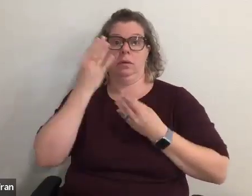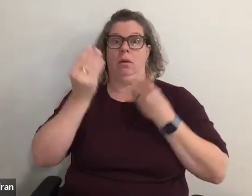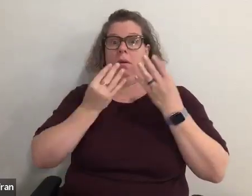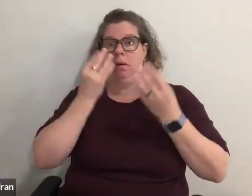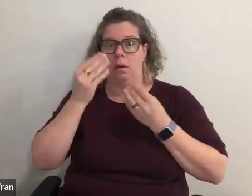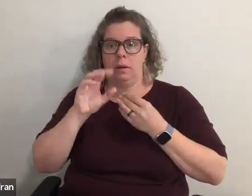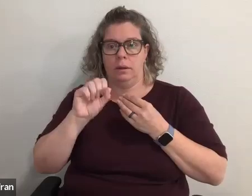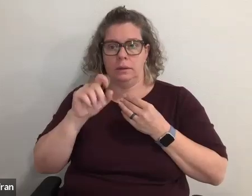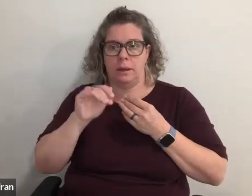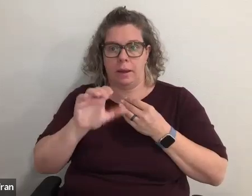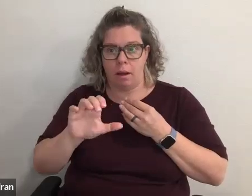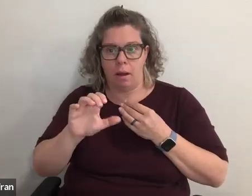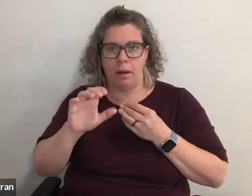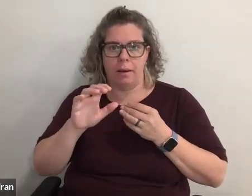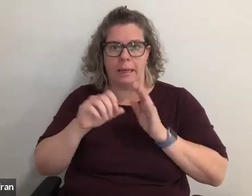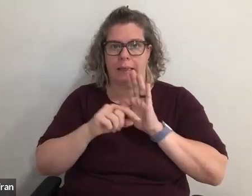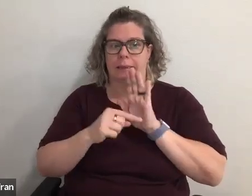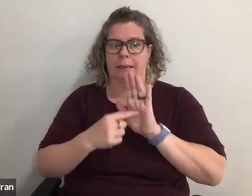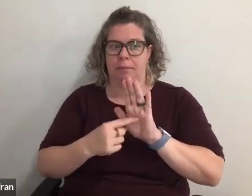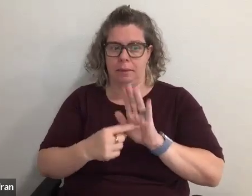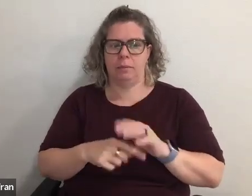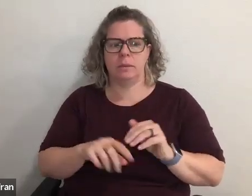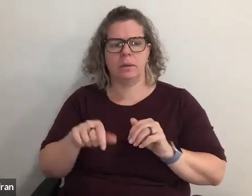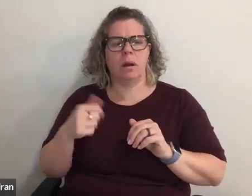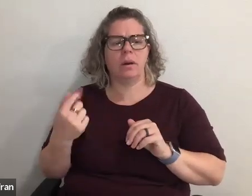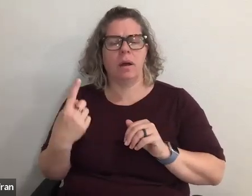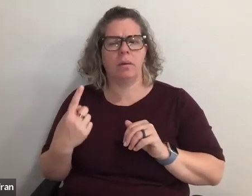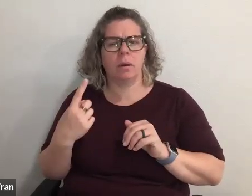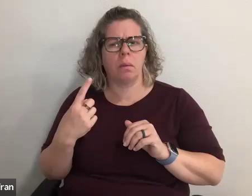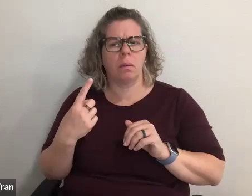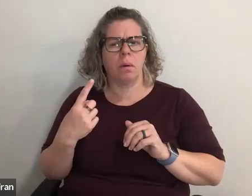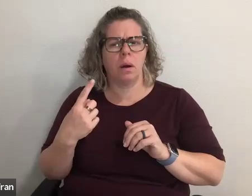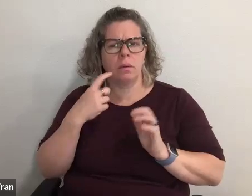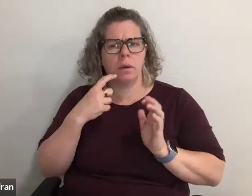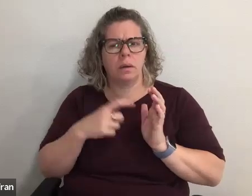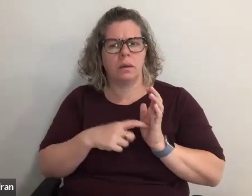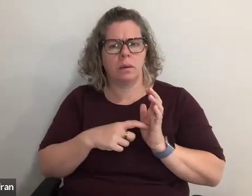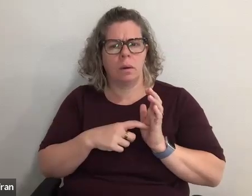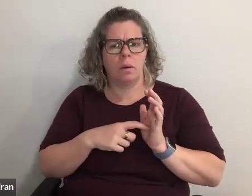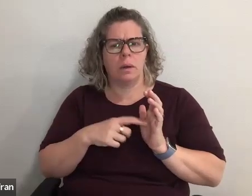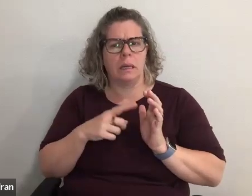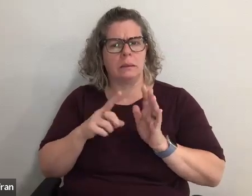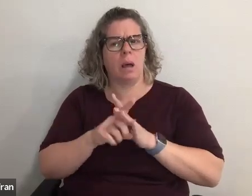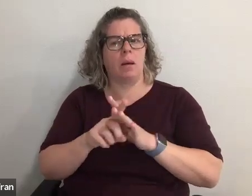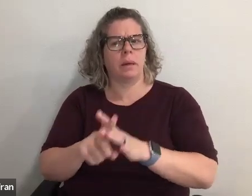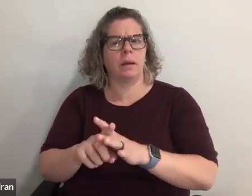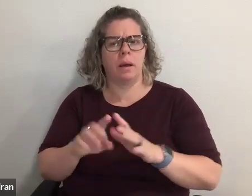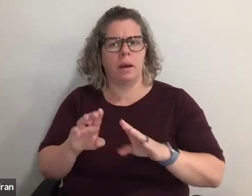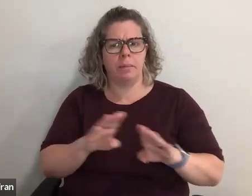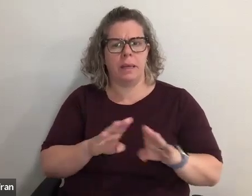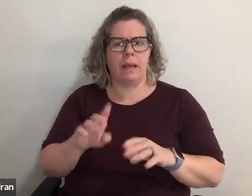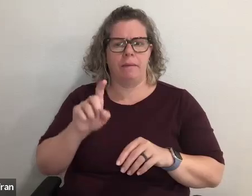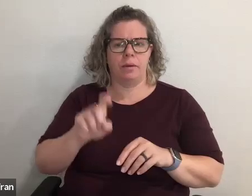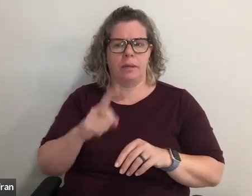experience psychotic symptoms. And then another one I think at least that's been common for us is behavioral needs for